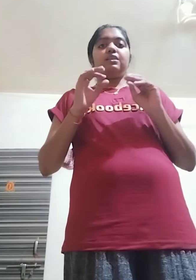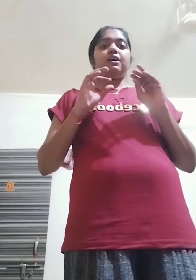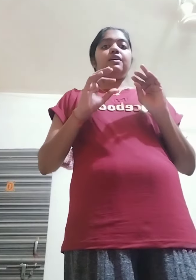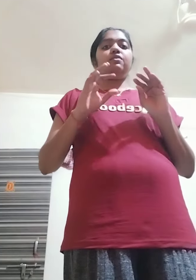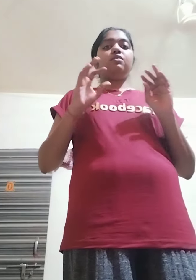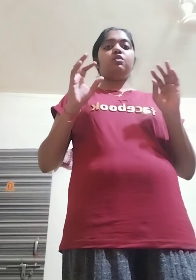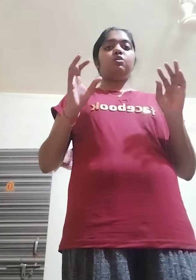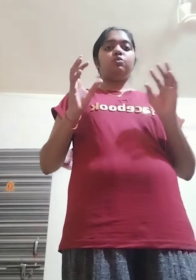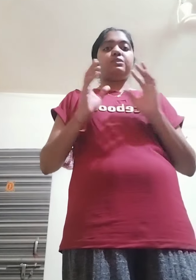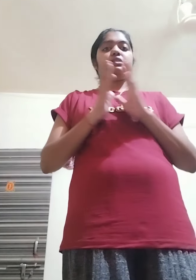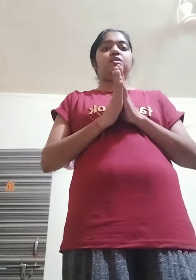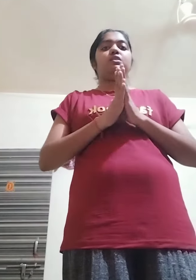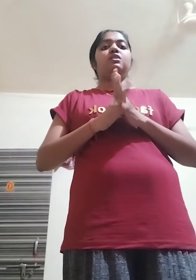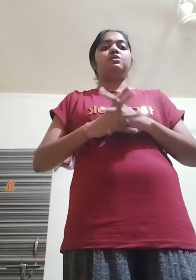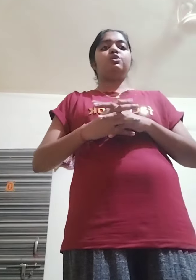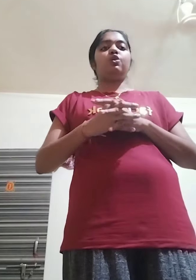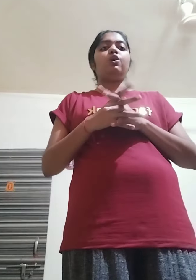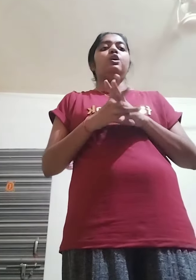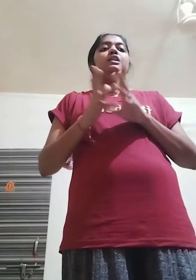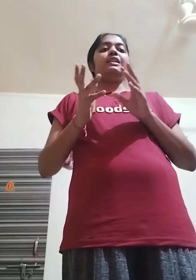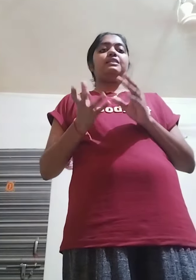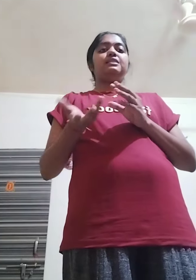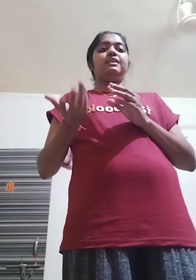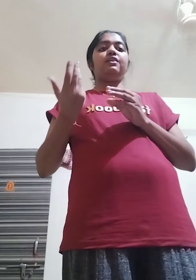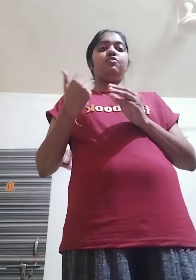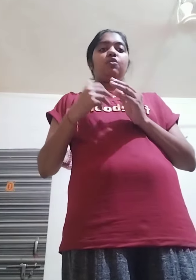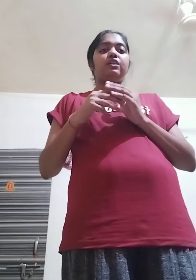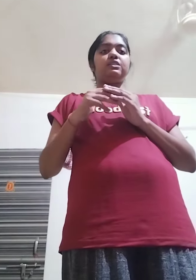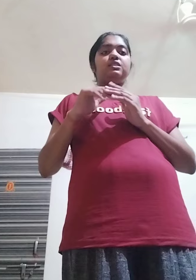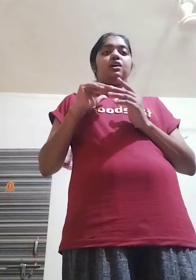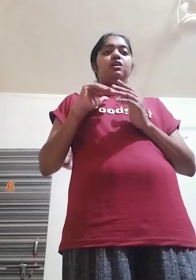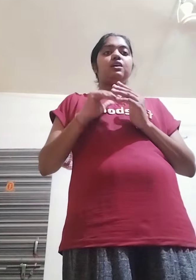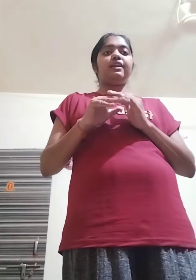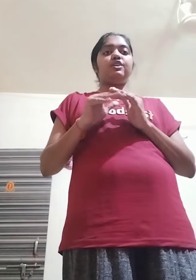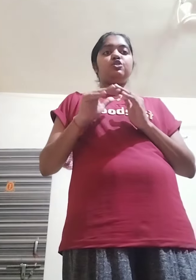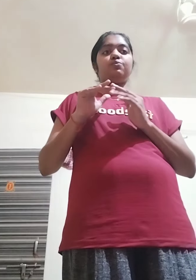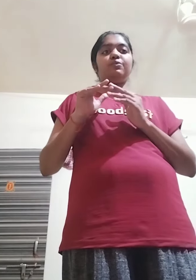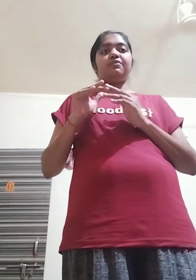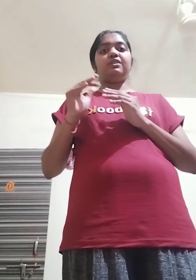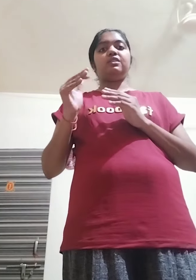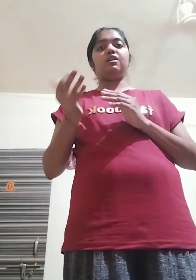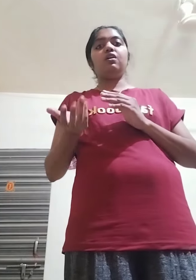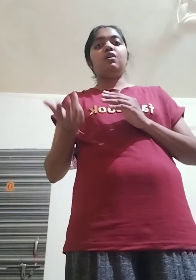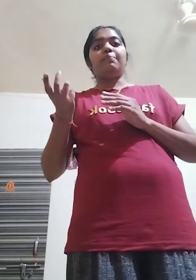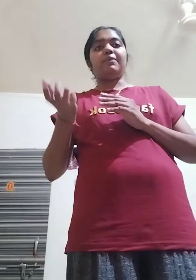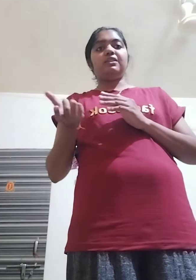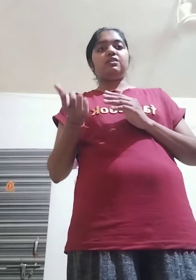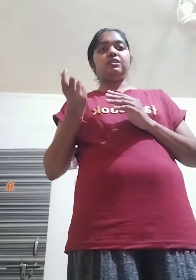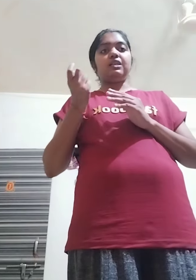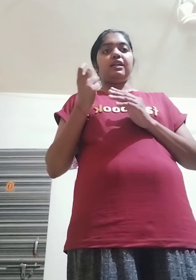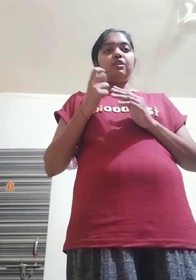and loops. So let's see what is the connection between the methods and